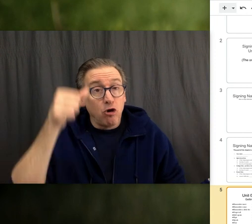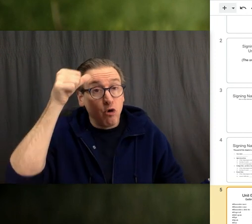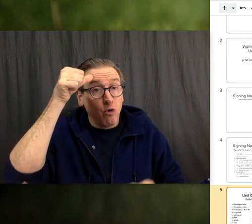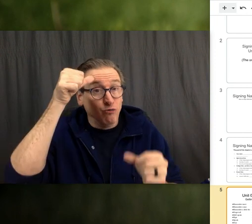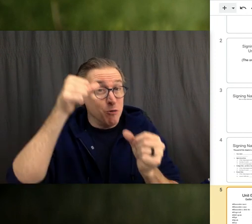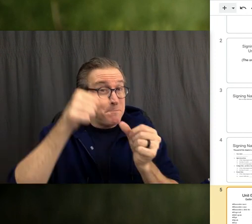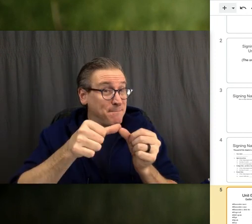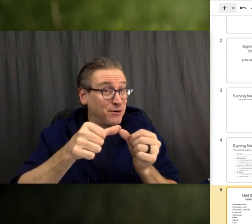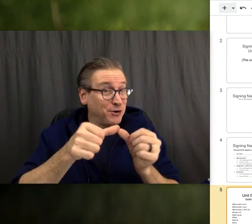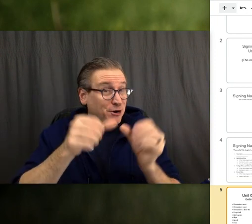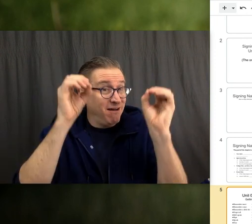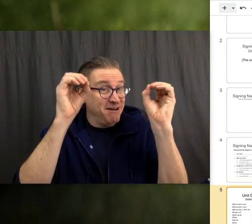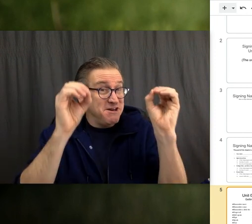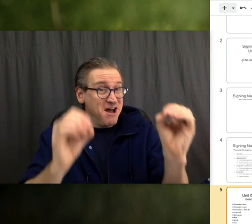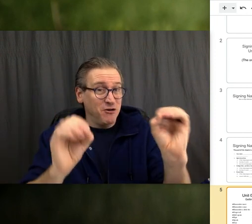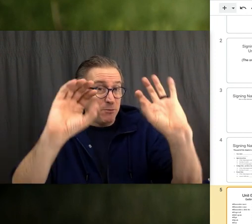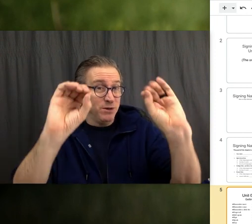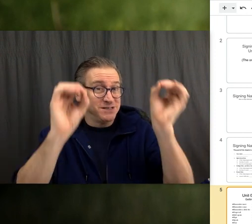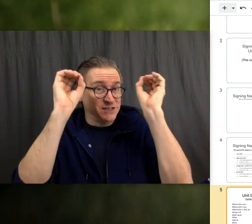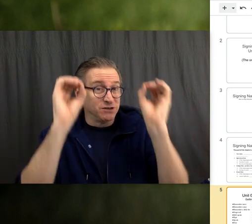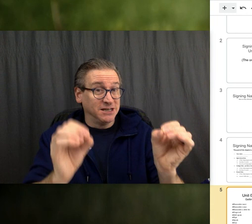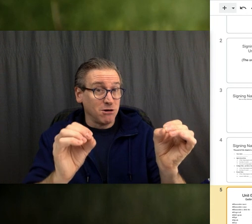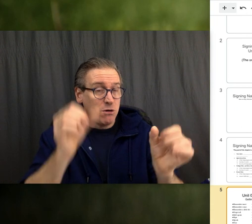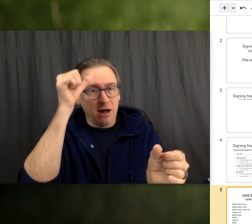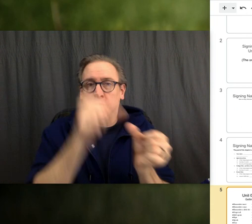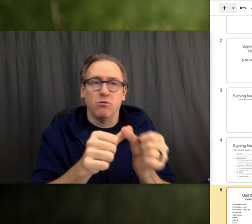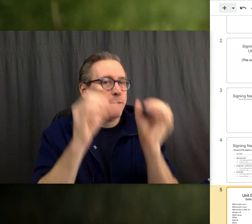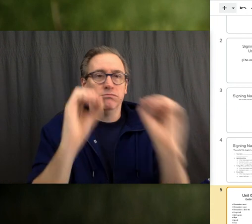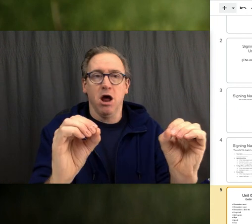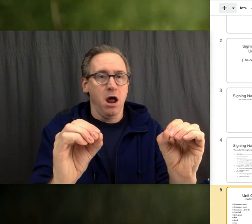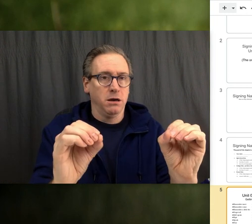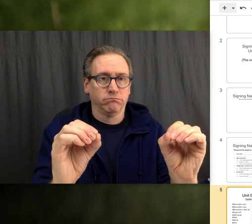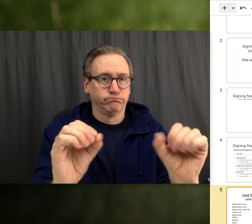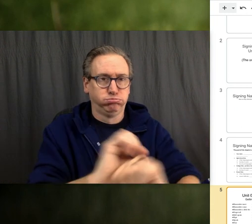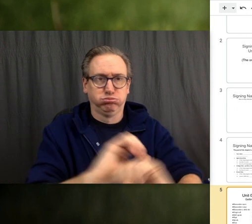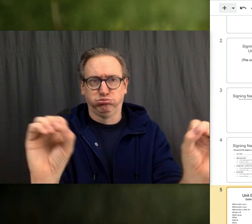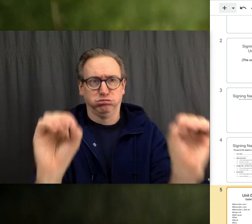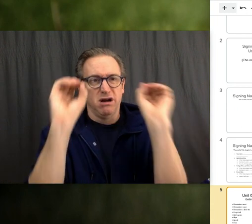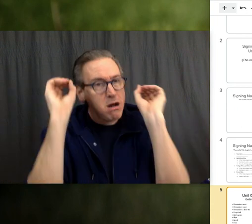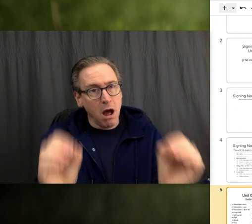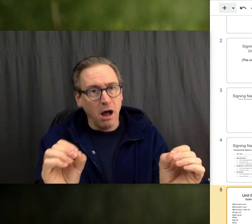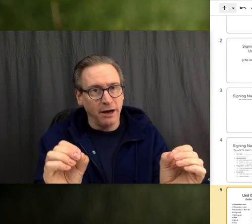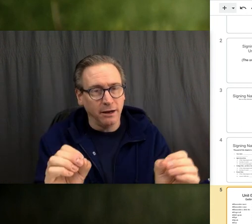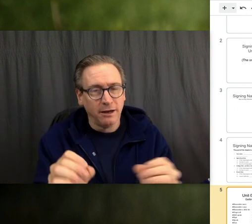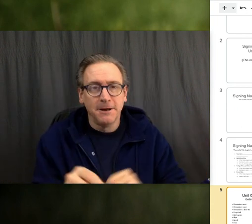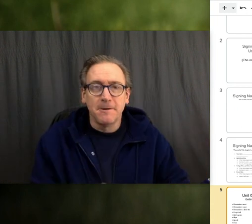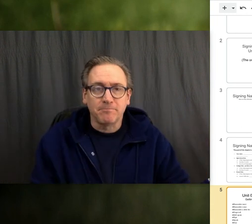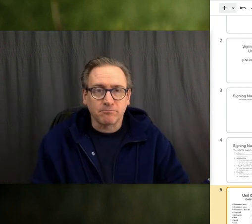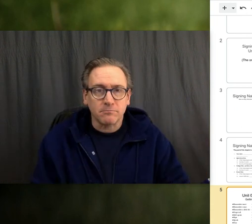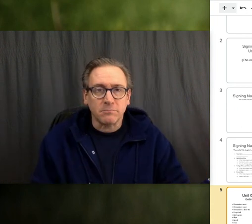Or remember none. Remember we used this for zero? I remember none. None.